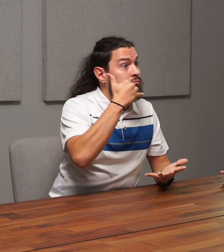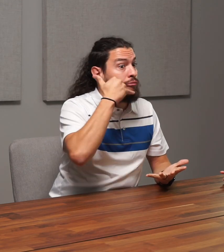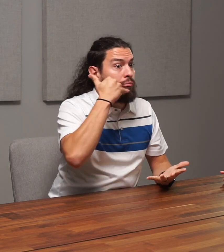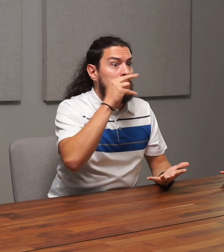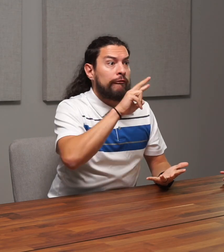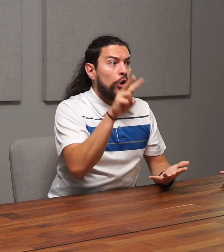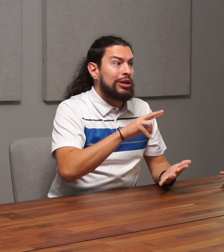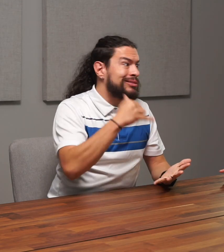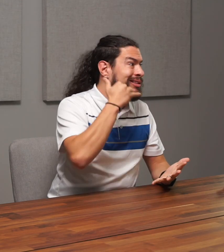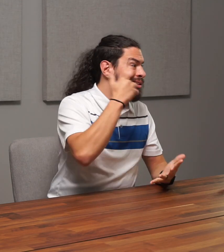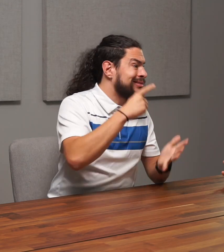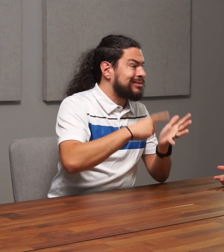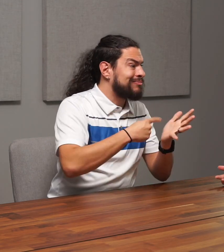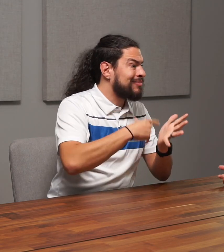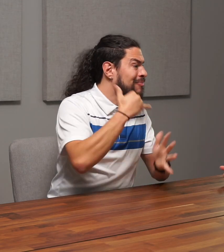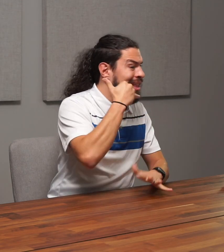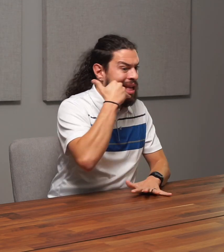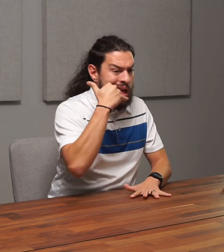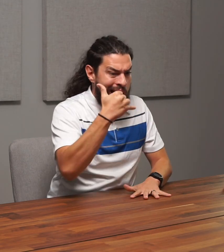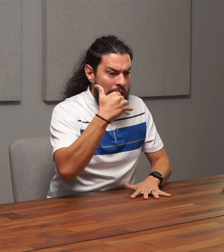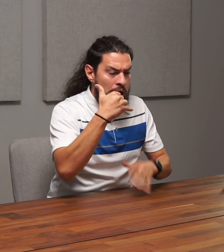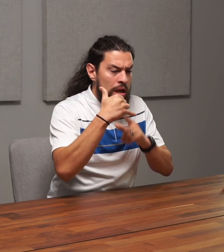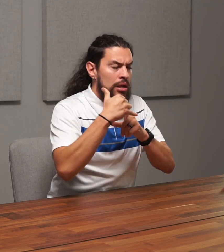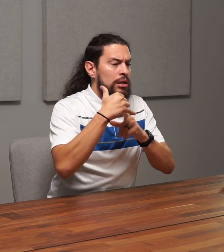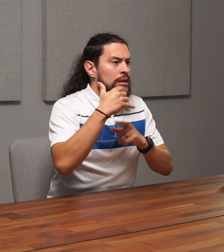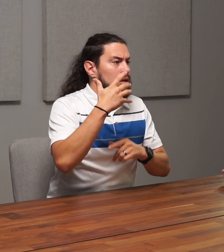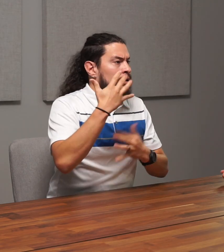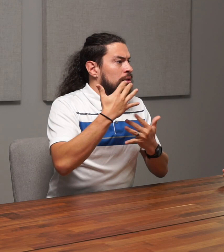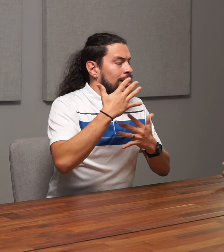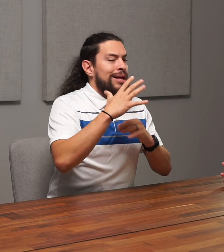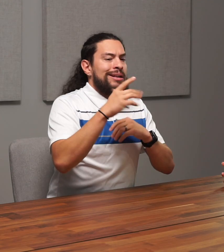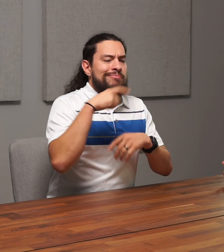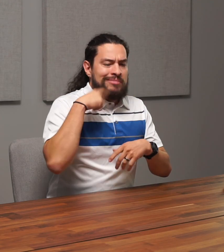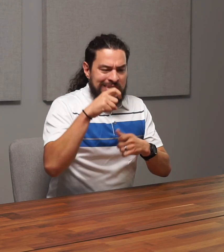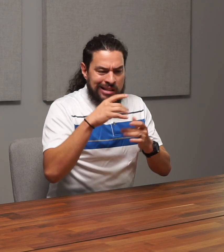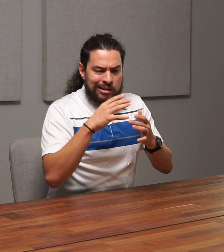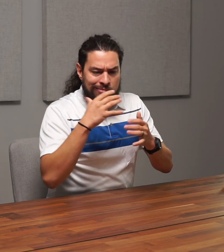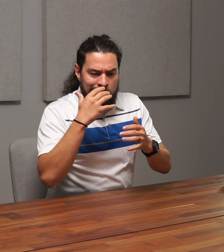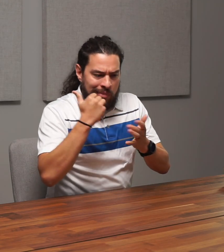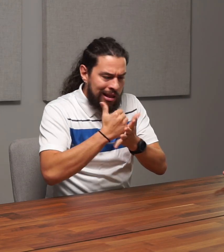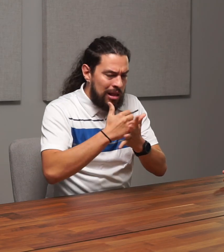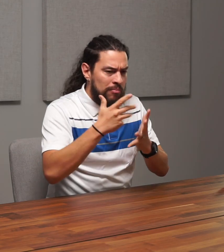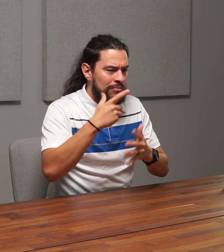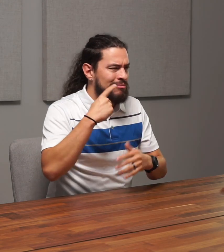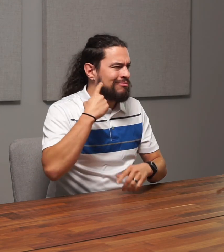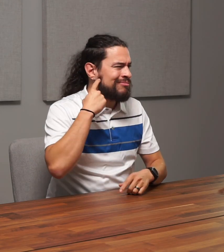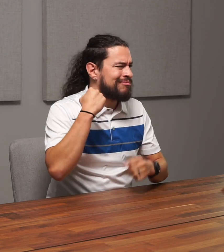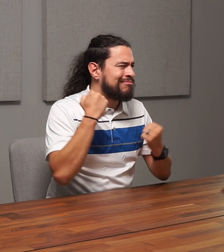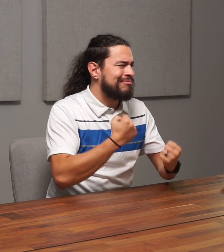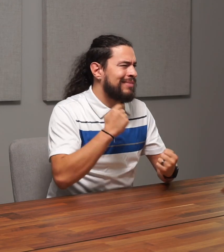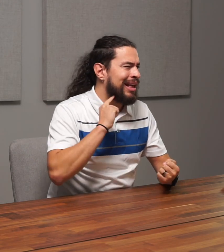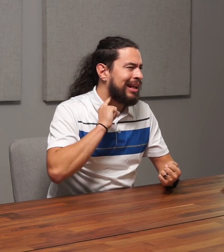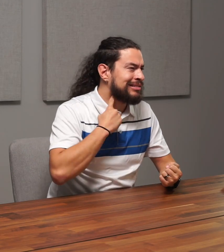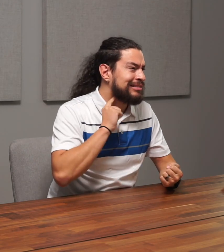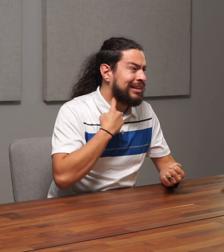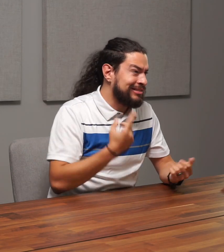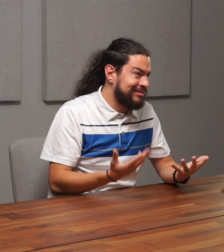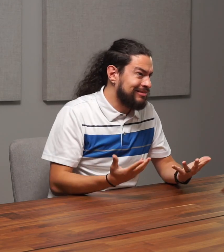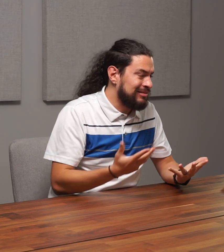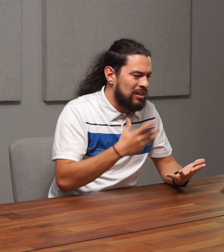people so let's say for example you have to call Verizon or you have to call you know the sprint or something you might hear a person who has